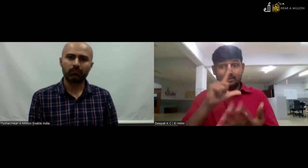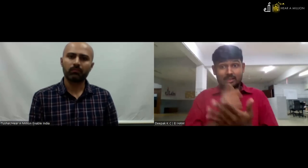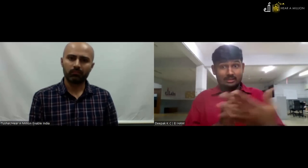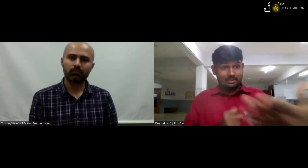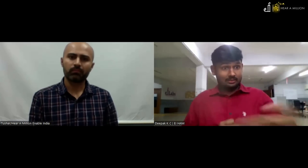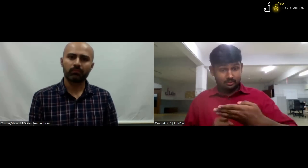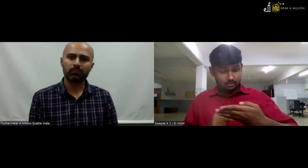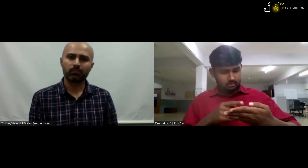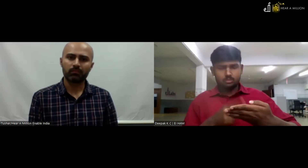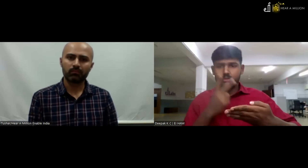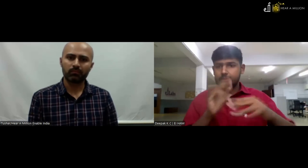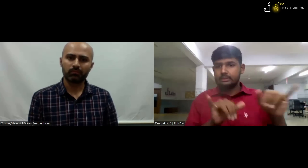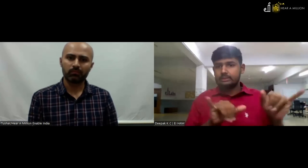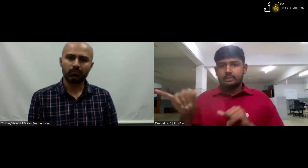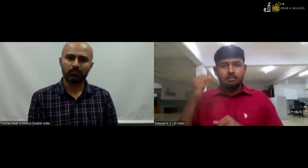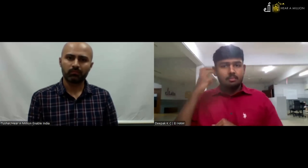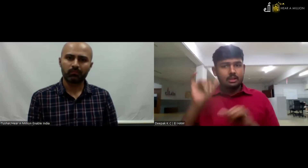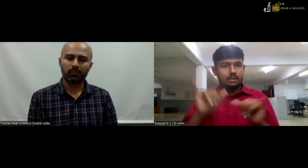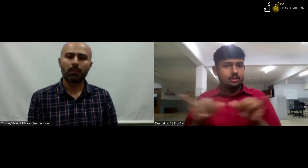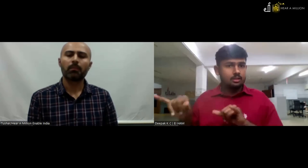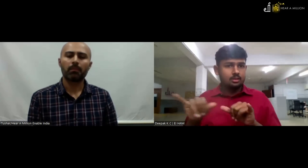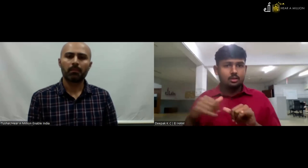So the process for me was